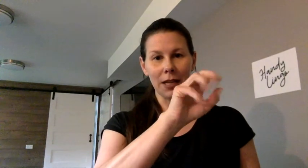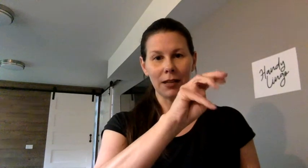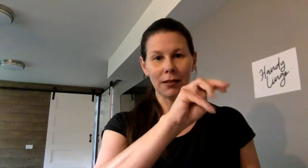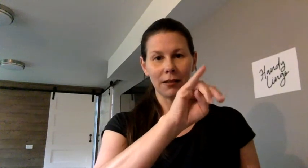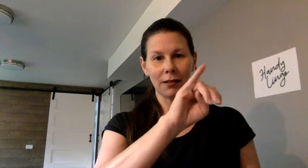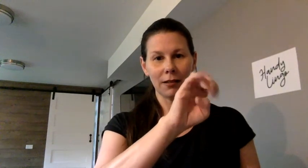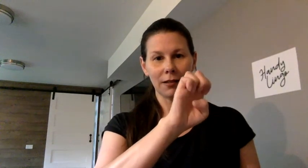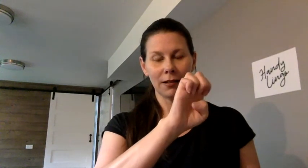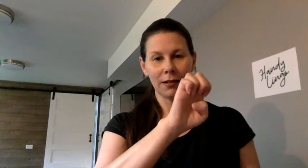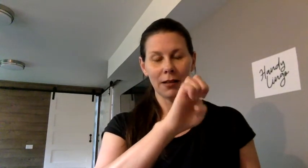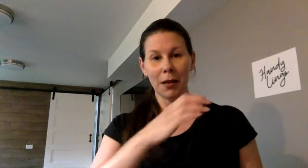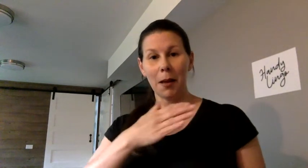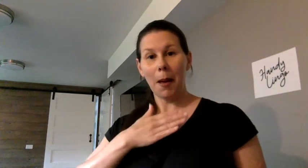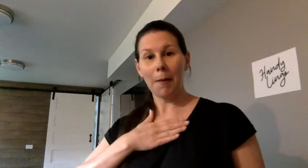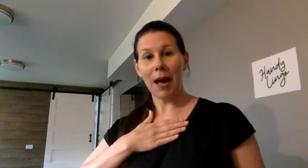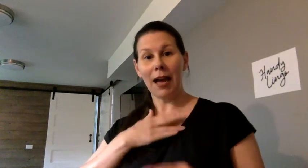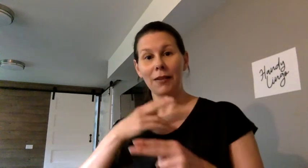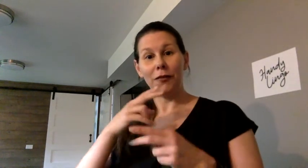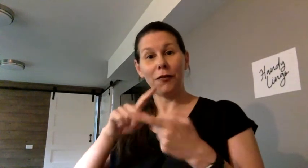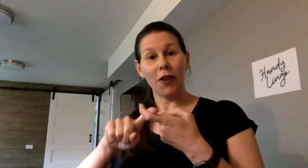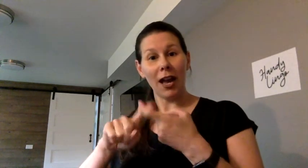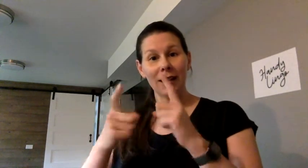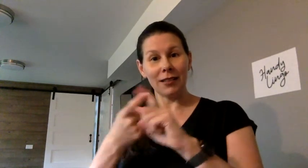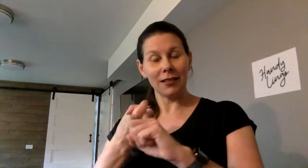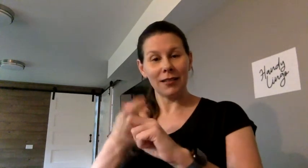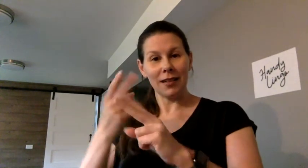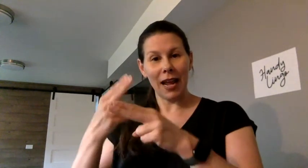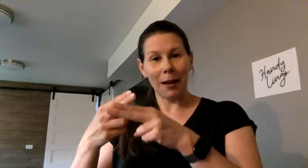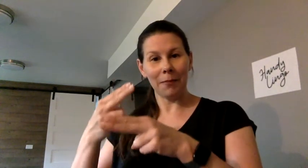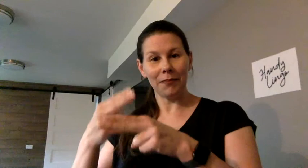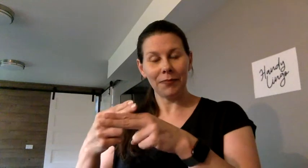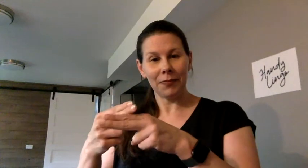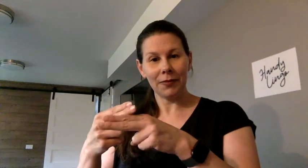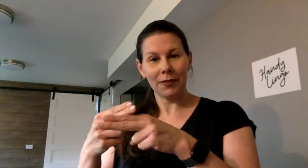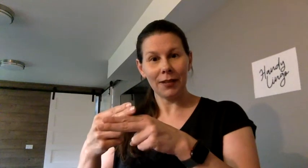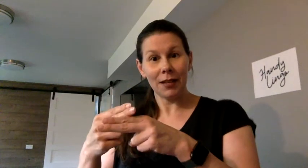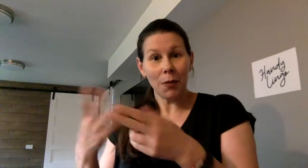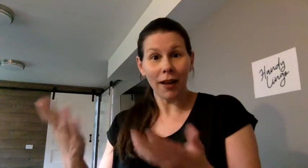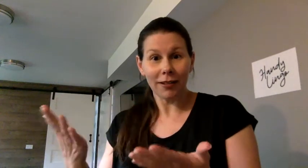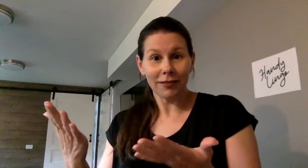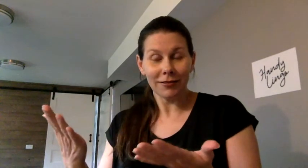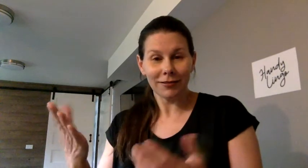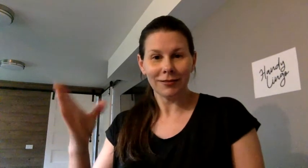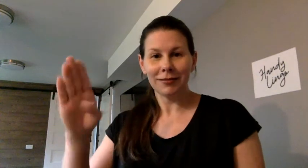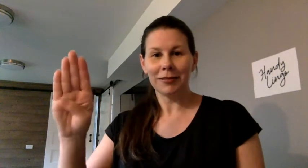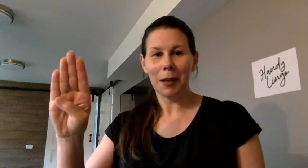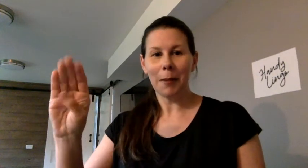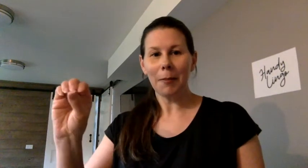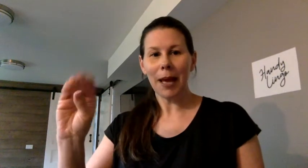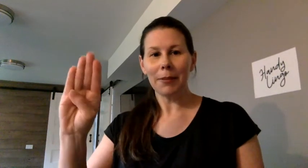Jamie. My friend's name is what? Bobby.